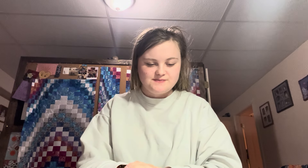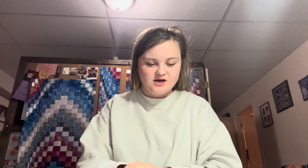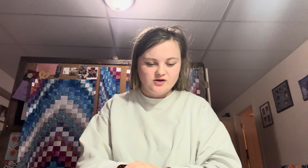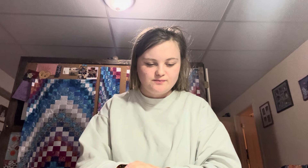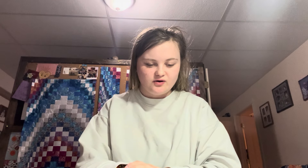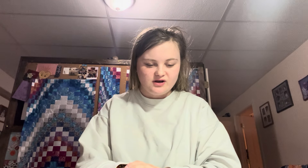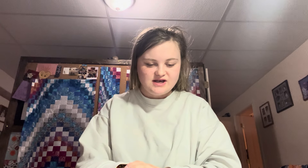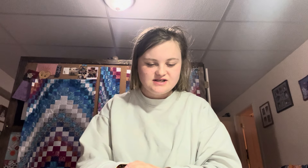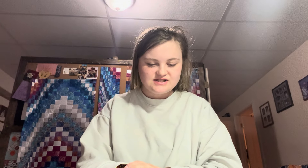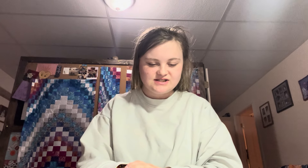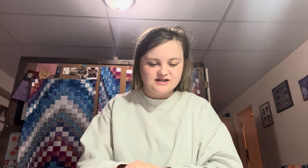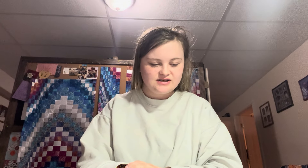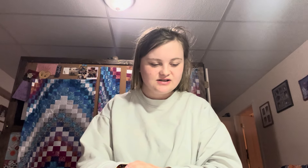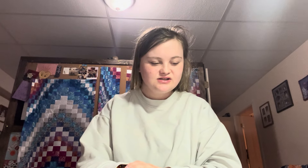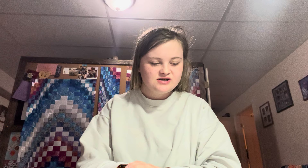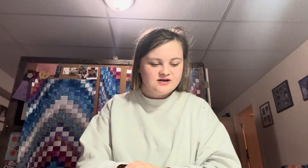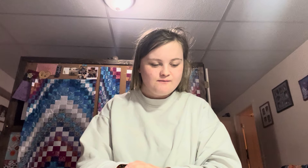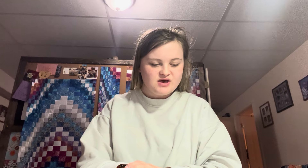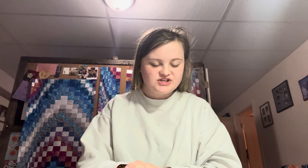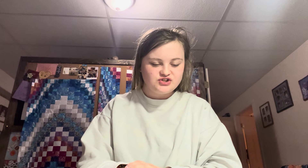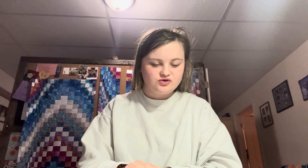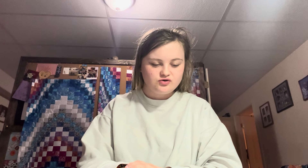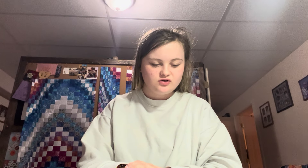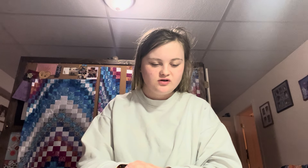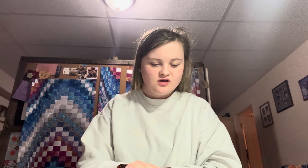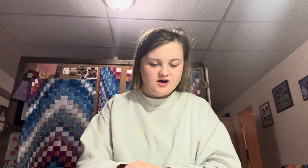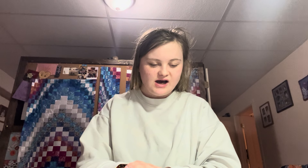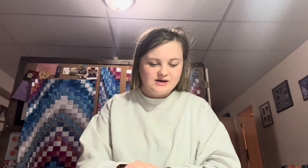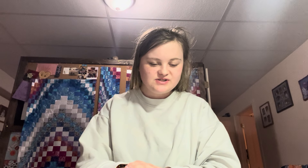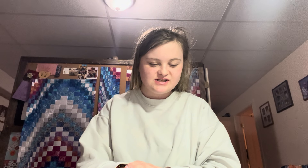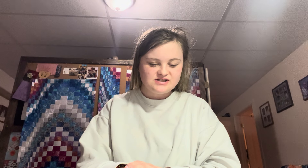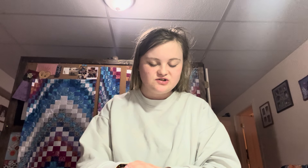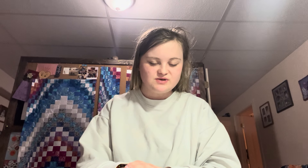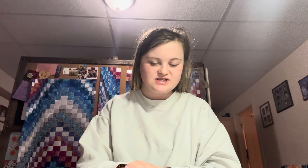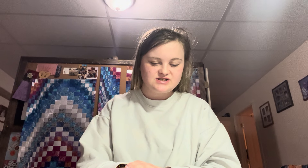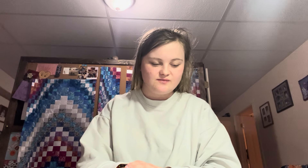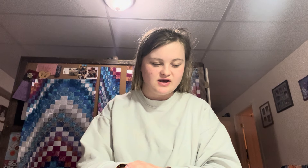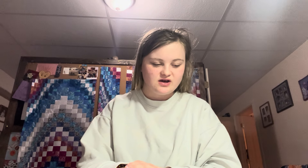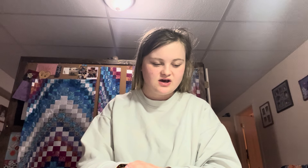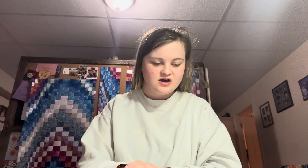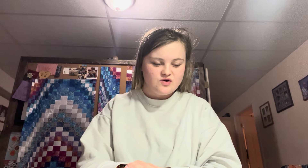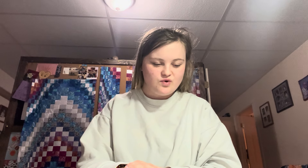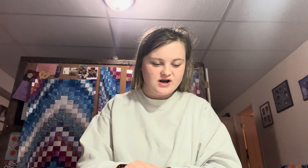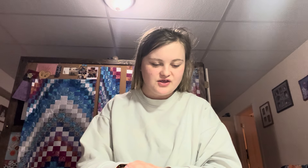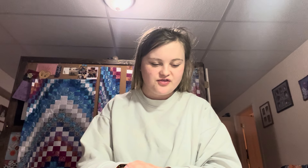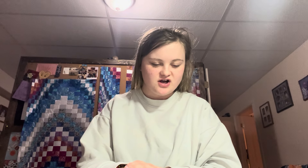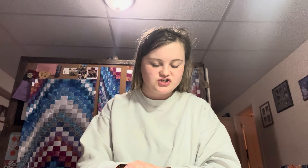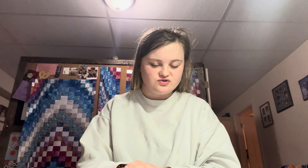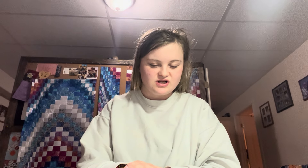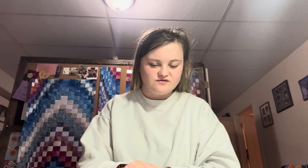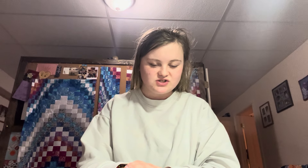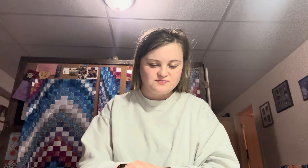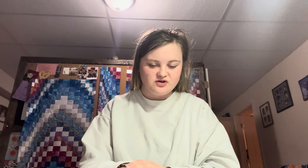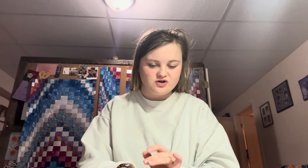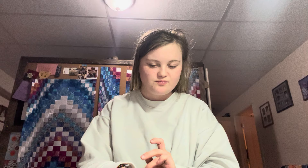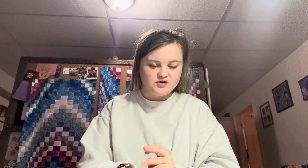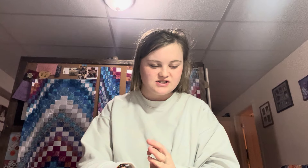Spilled poison makes you cruel. I'm sick to my stomach when I thought you'd never spill your poison